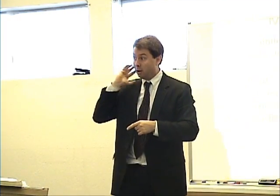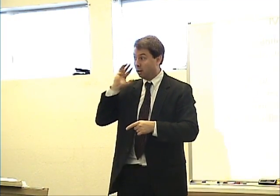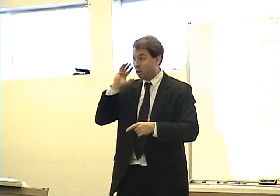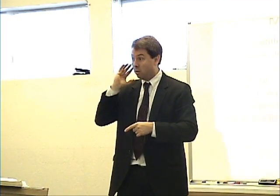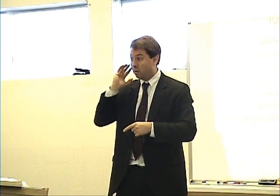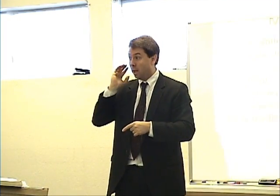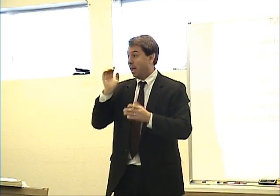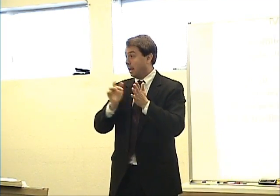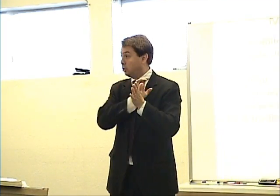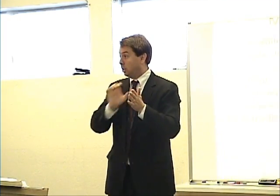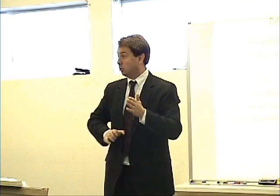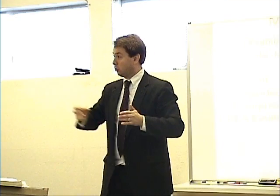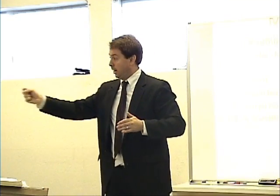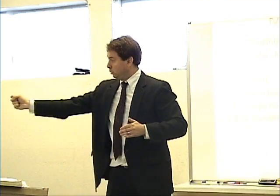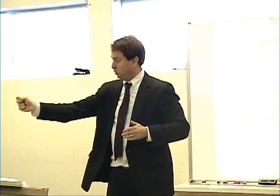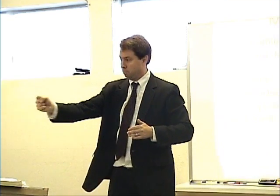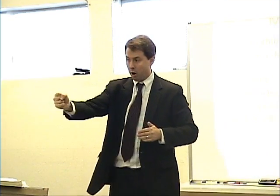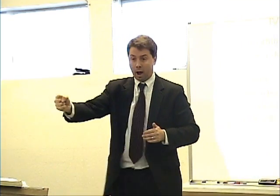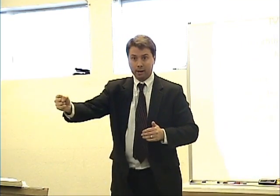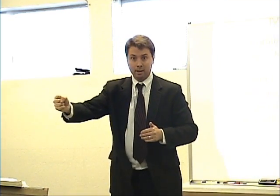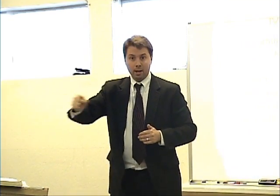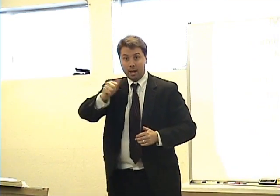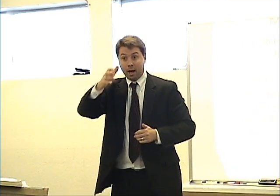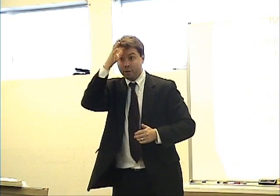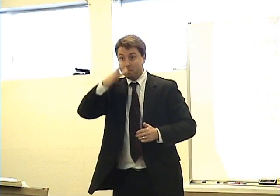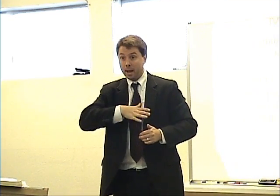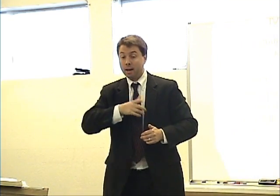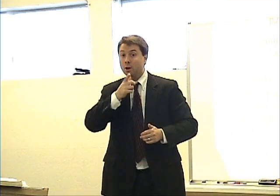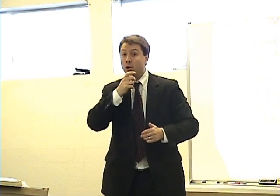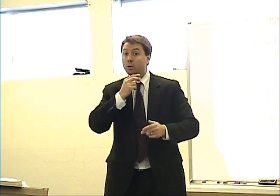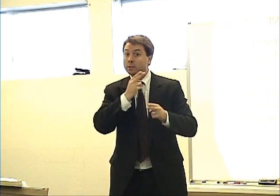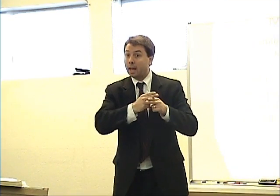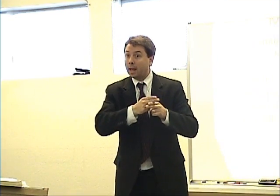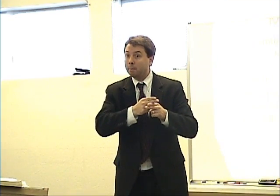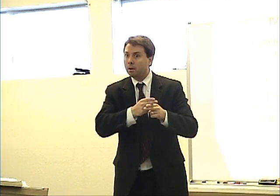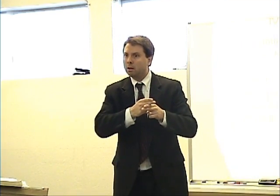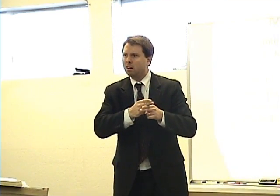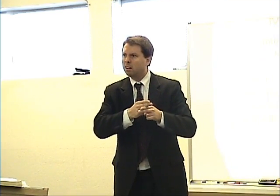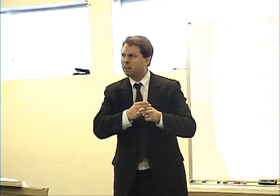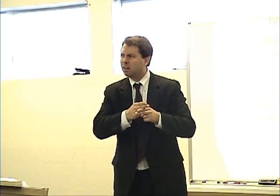ago. And Jesus Christ brought other man whose name.